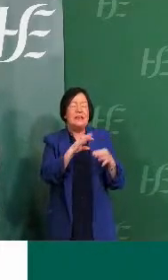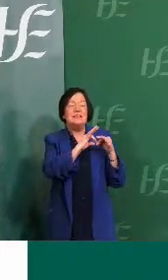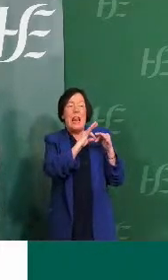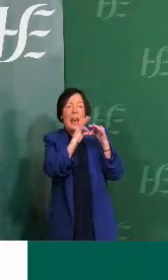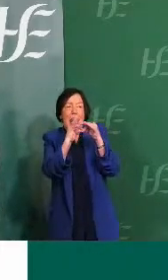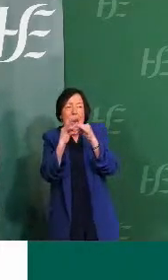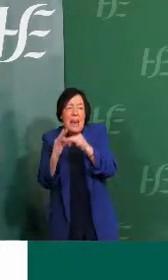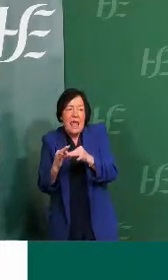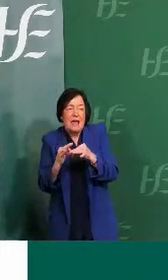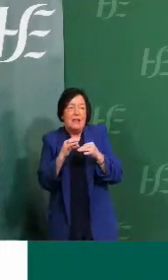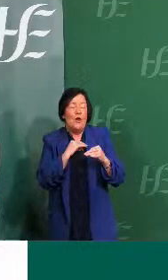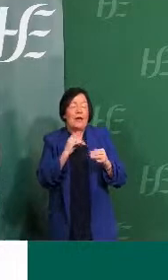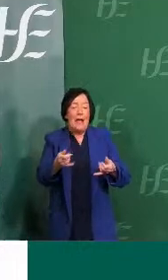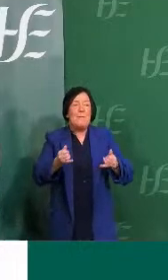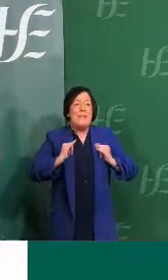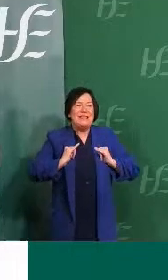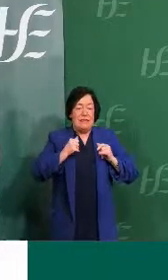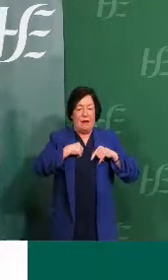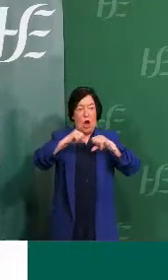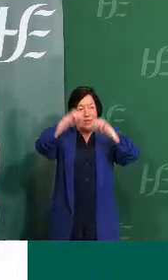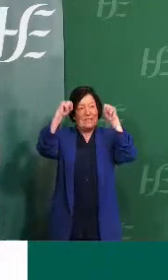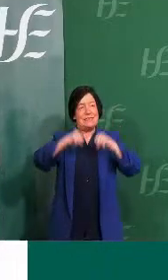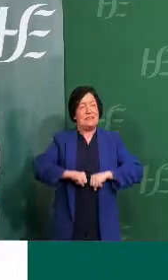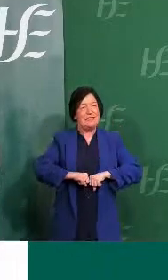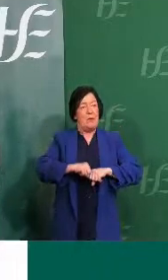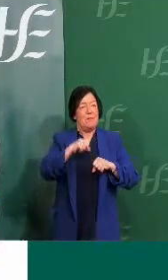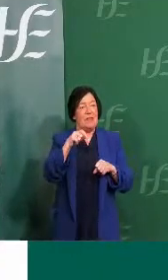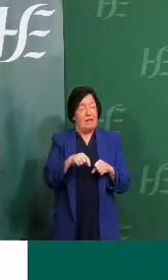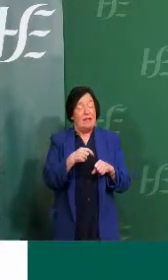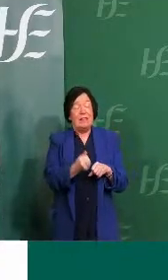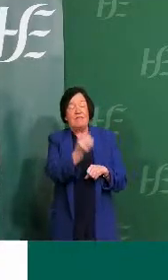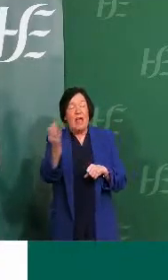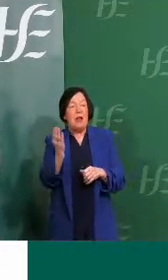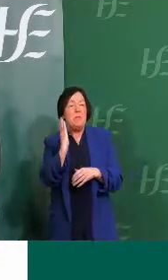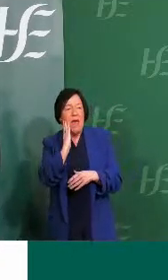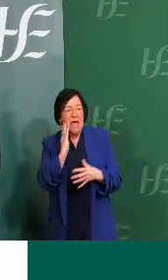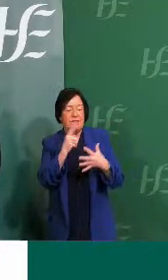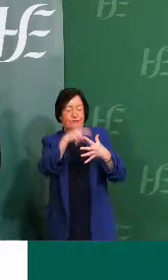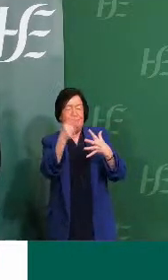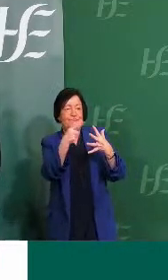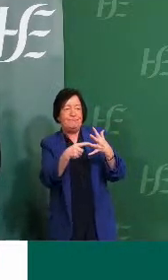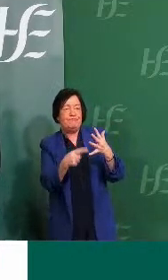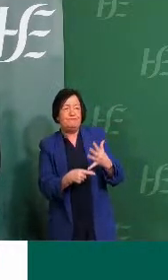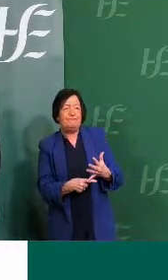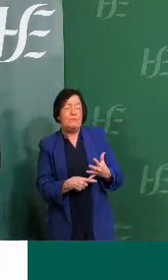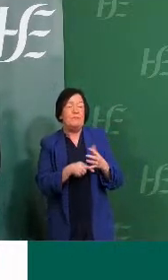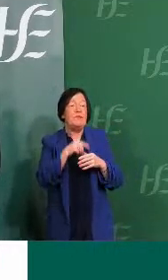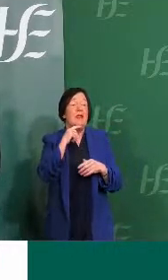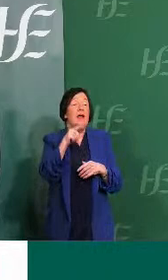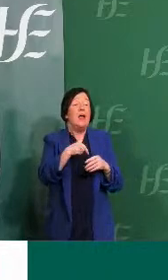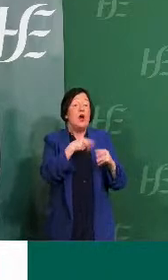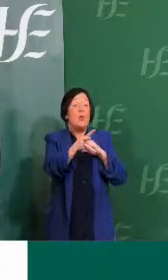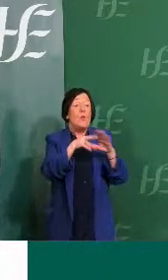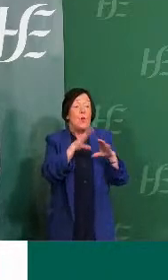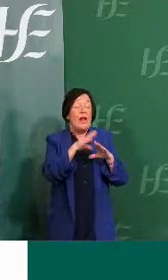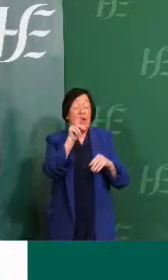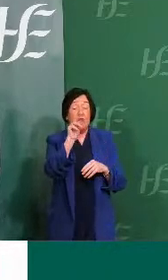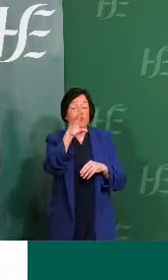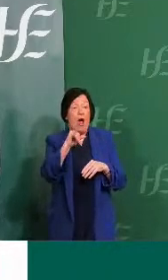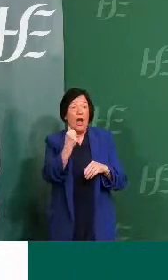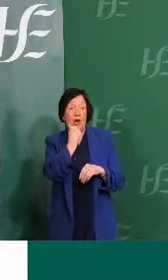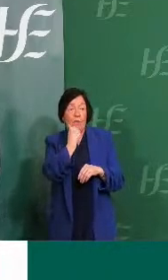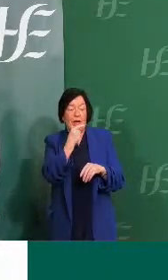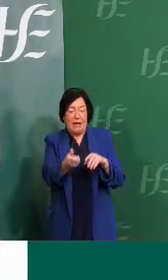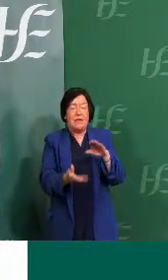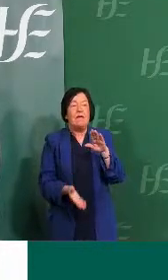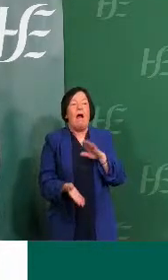related to the capacity within our system, so the availability of beds, etc. In terms of our weekly trolley count, again, that's